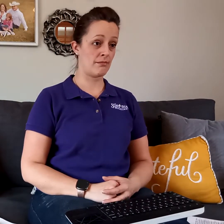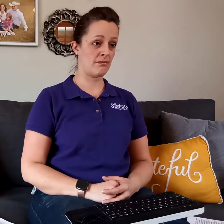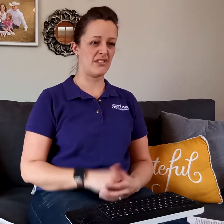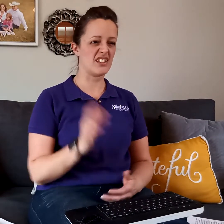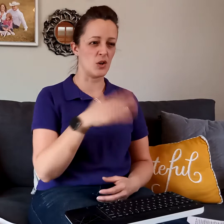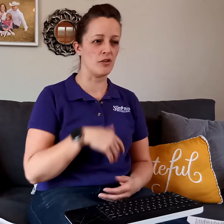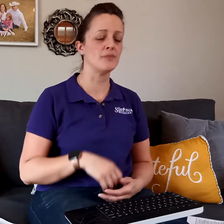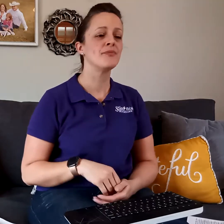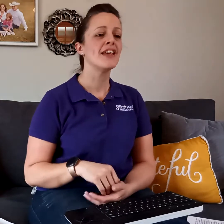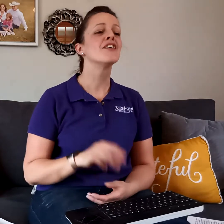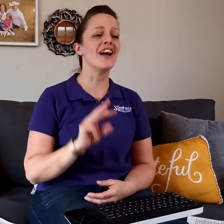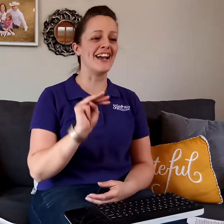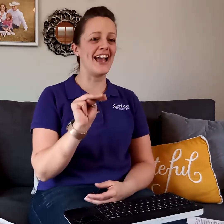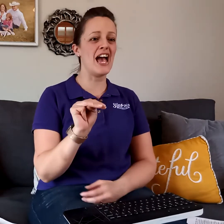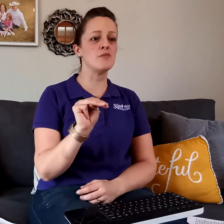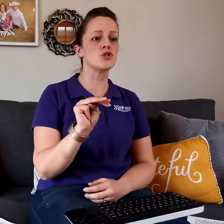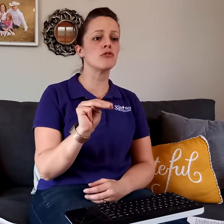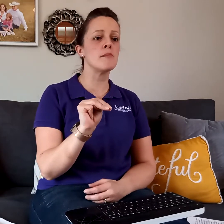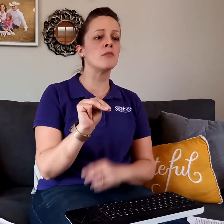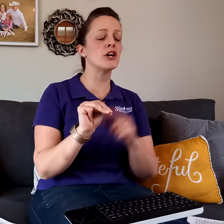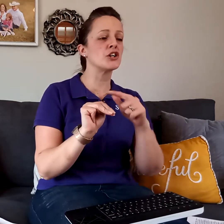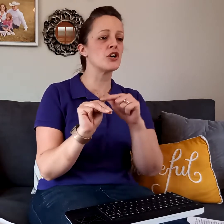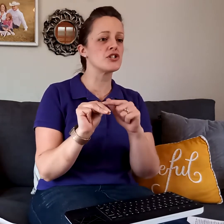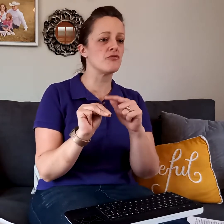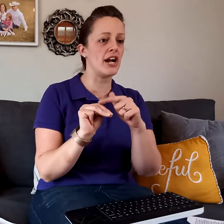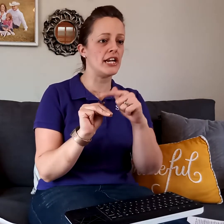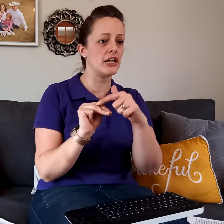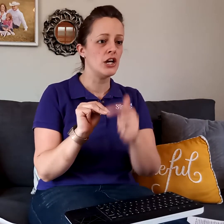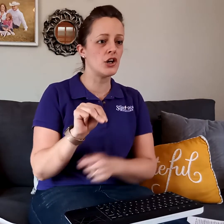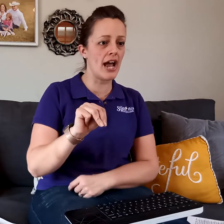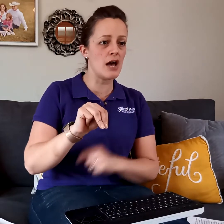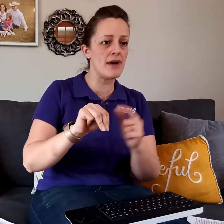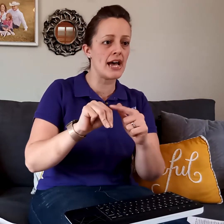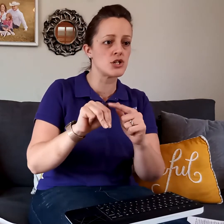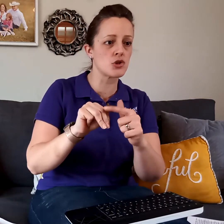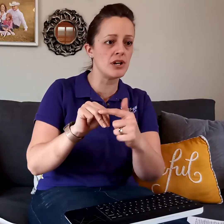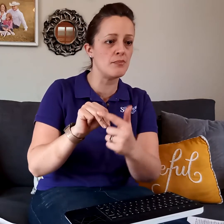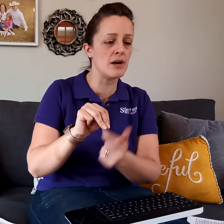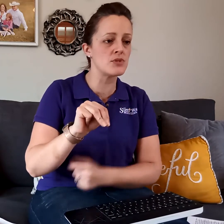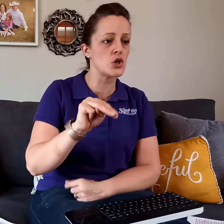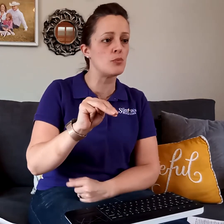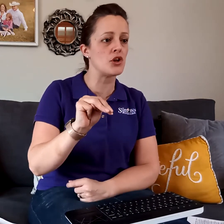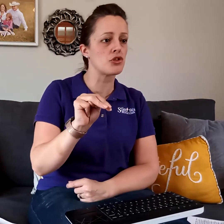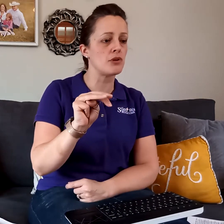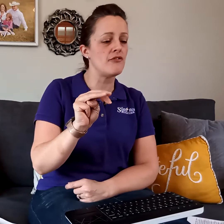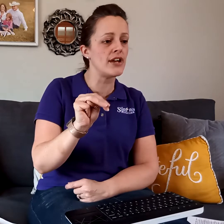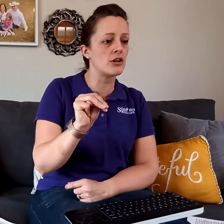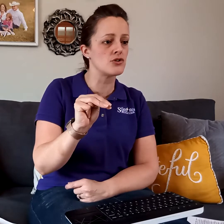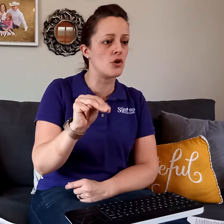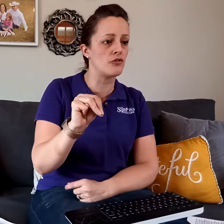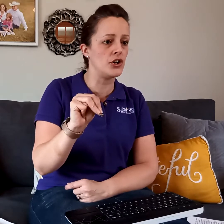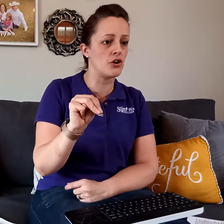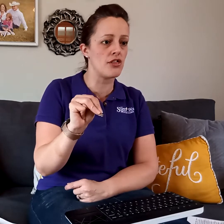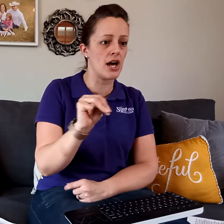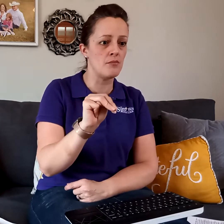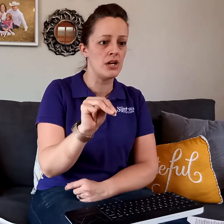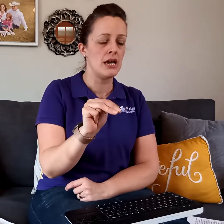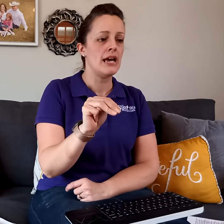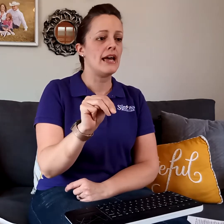That's no fun. Right, M. So remember in cursive writing, your M has 3 bumps, so you put 3 fingers over your thumb, and that's